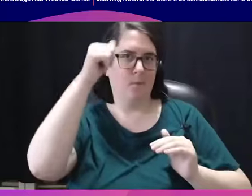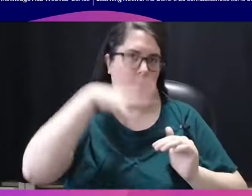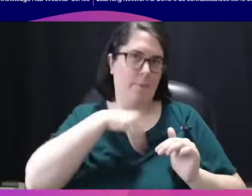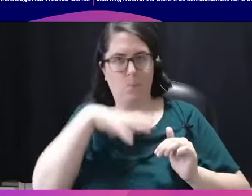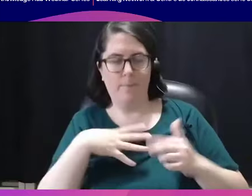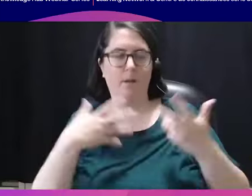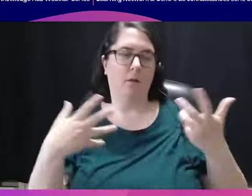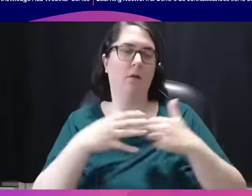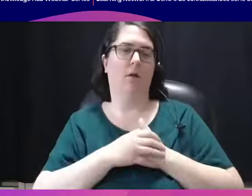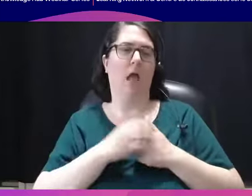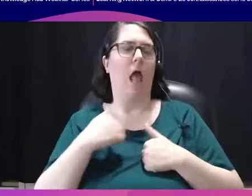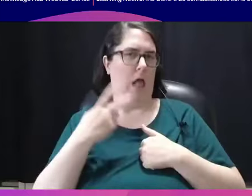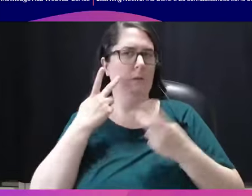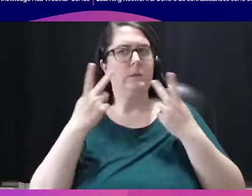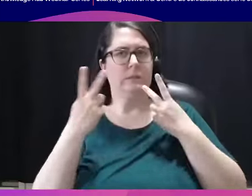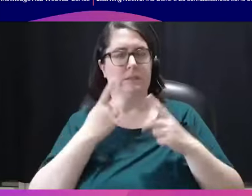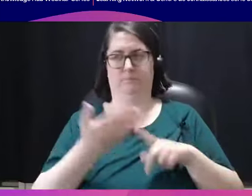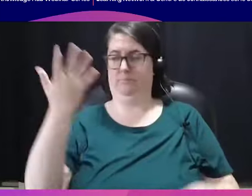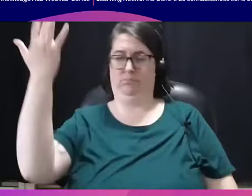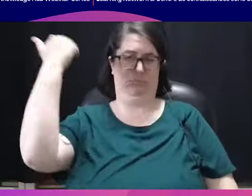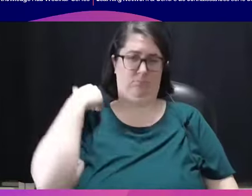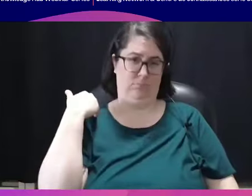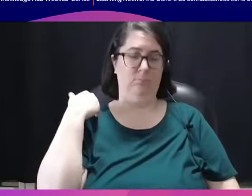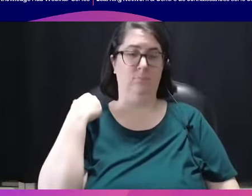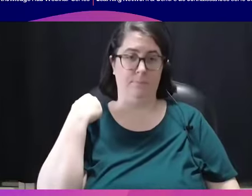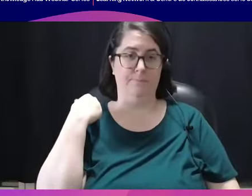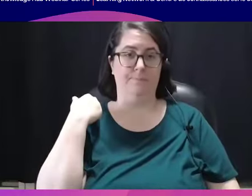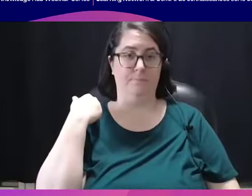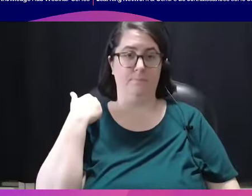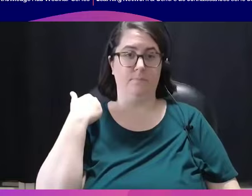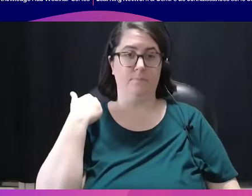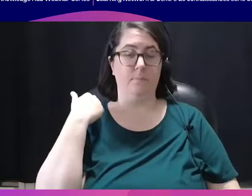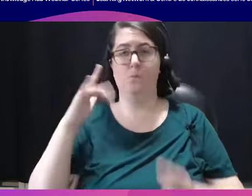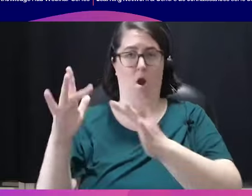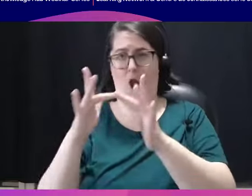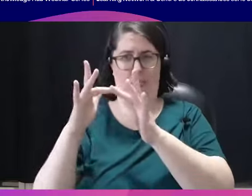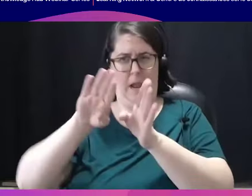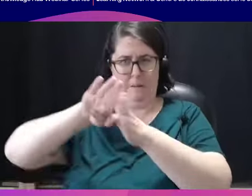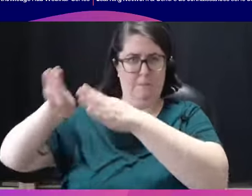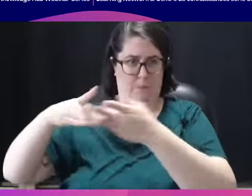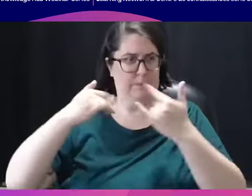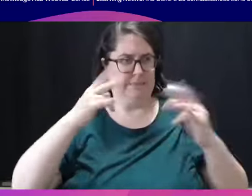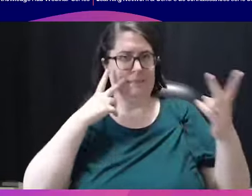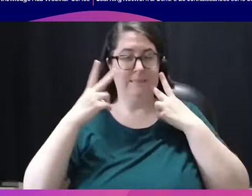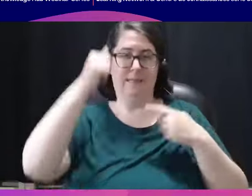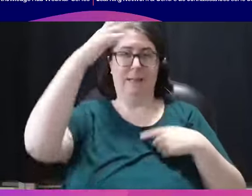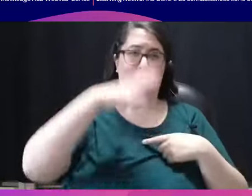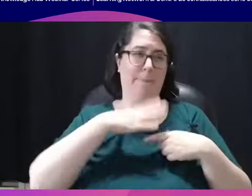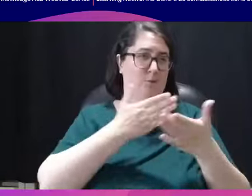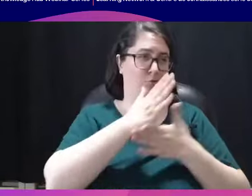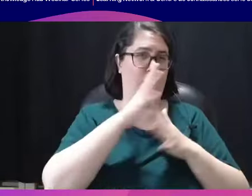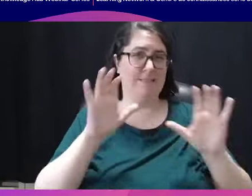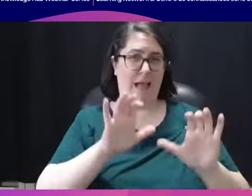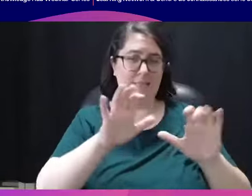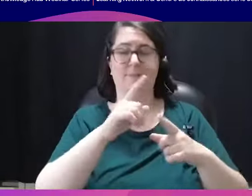this dating back to many years ago, even without the online space, we see like men's rights activists who have